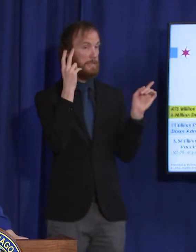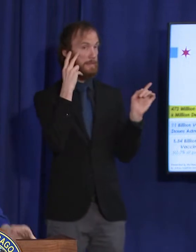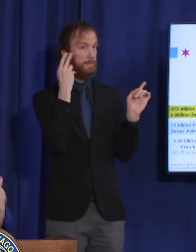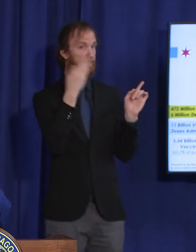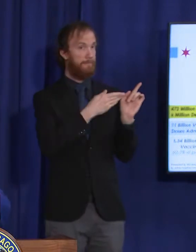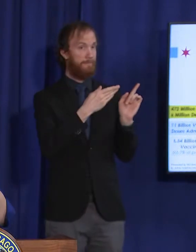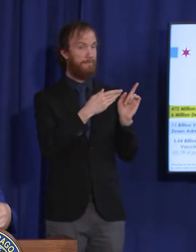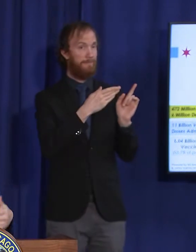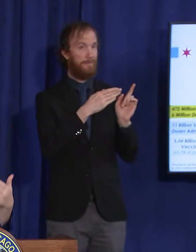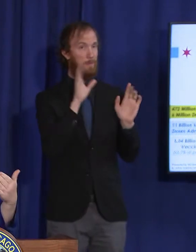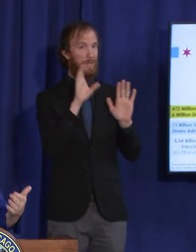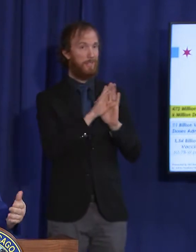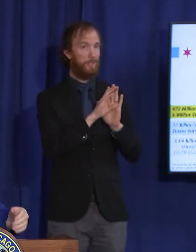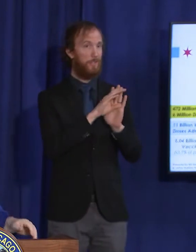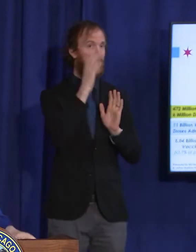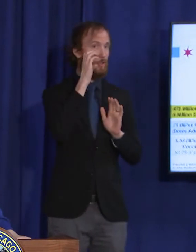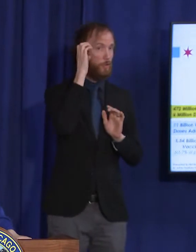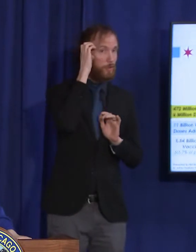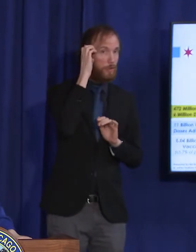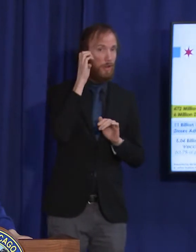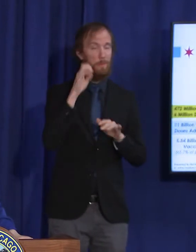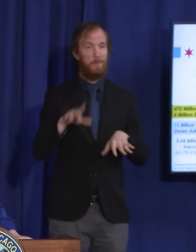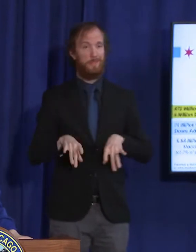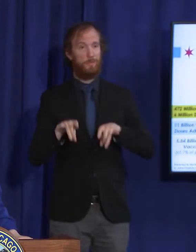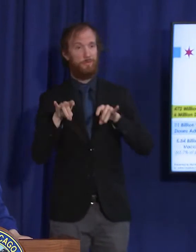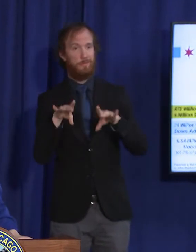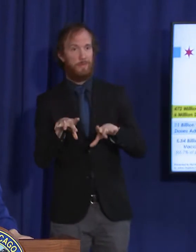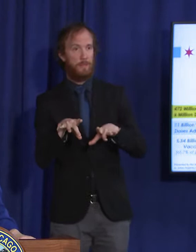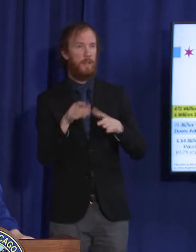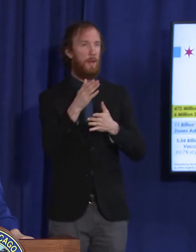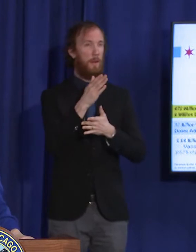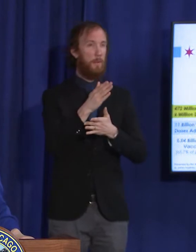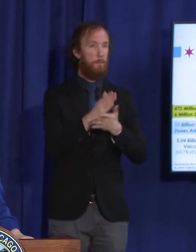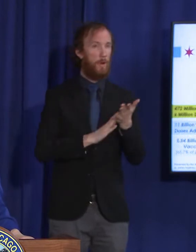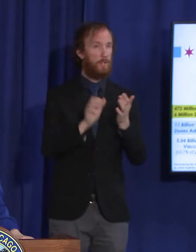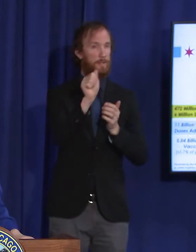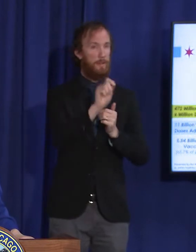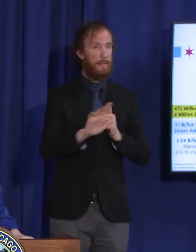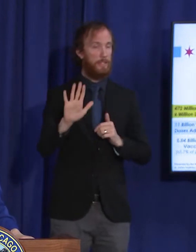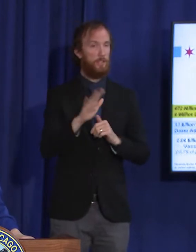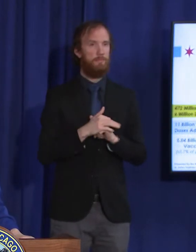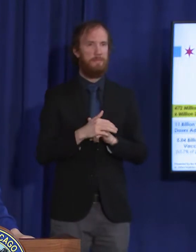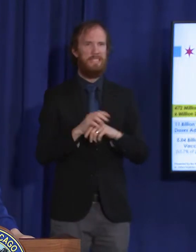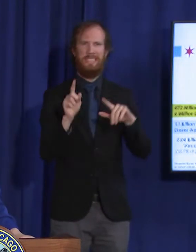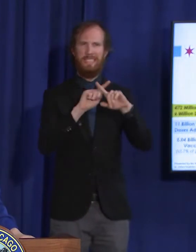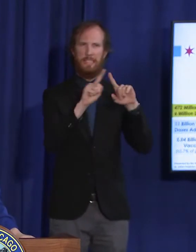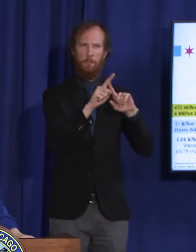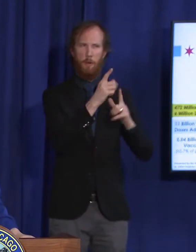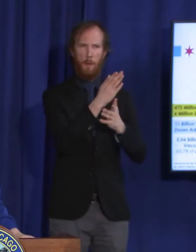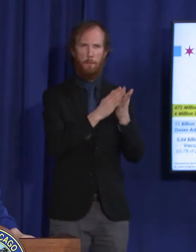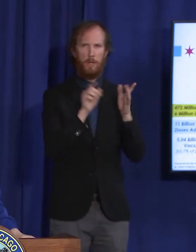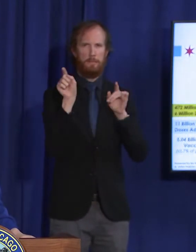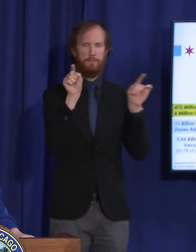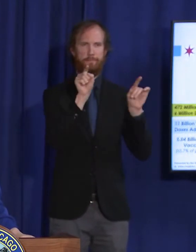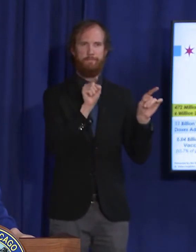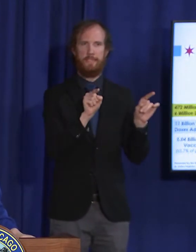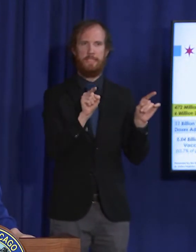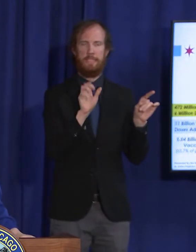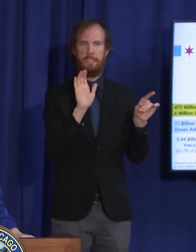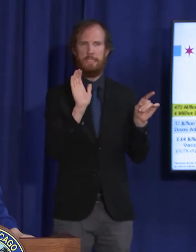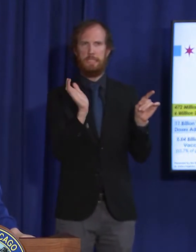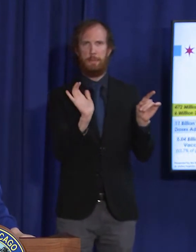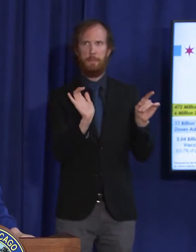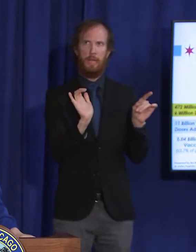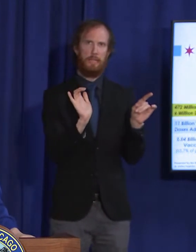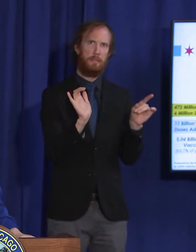purple on this map, in Australia, in parts of Asia. Parts of this world right now look